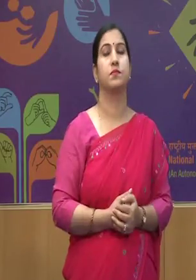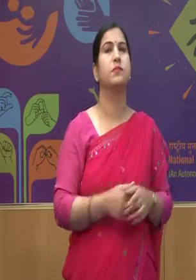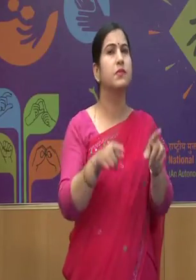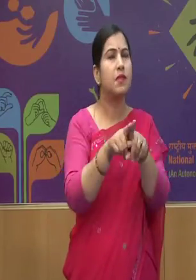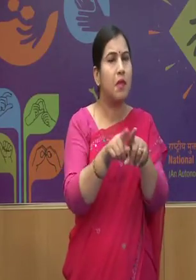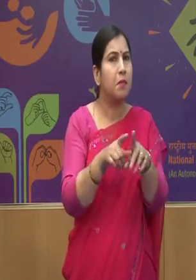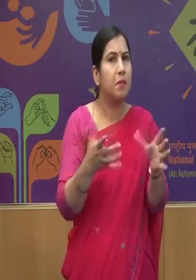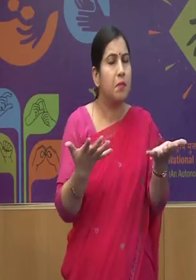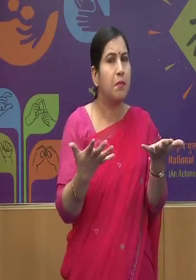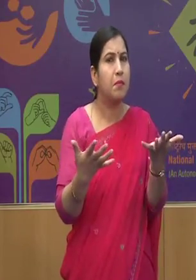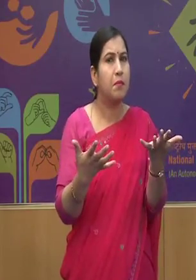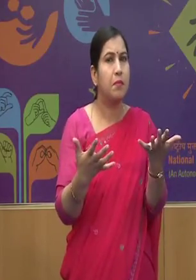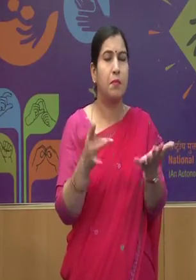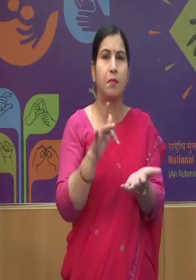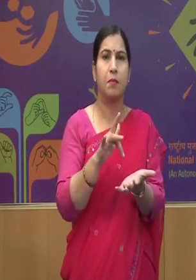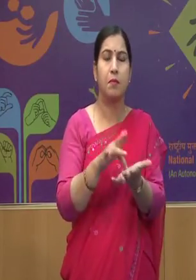and Jutland.